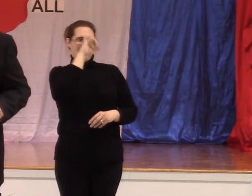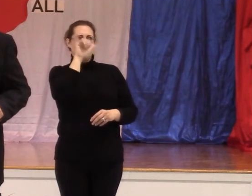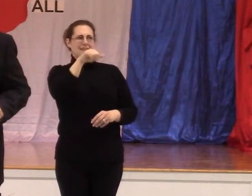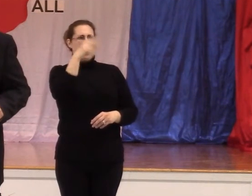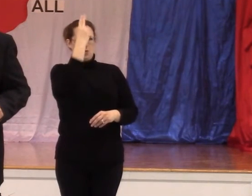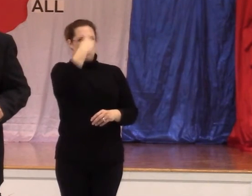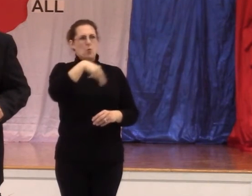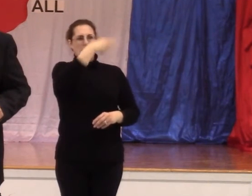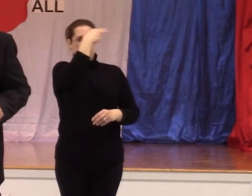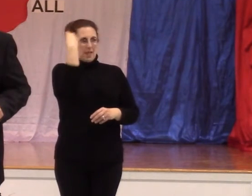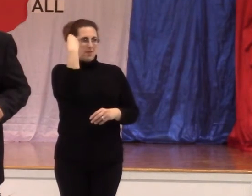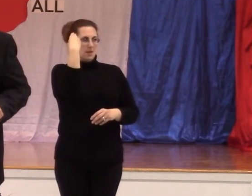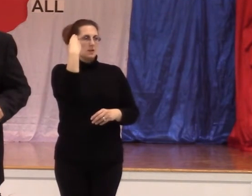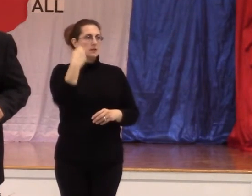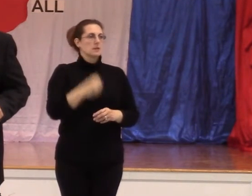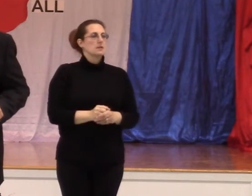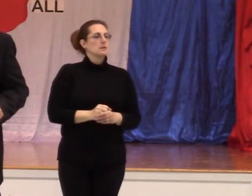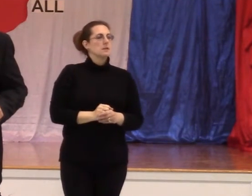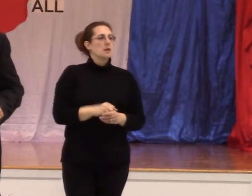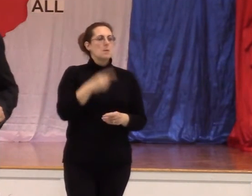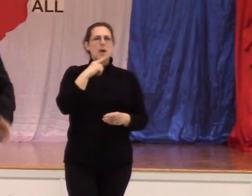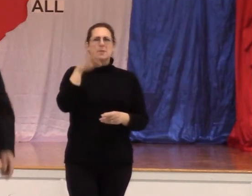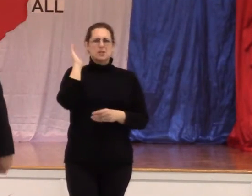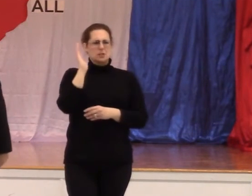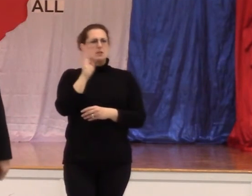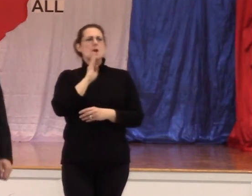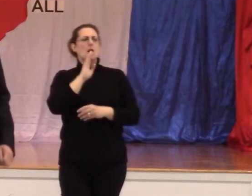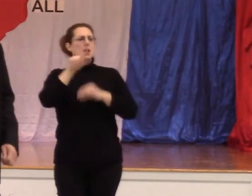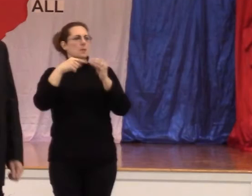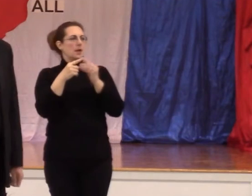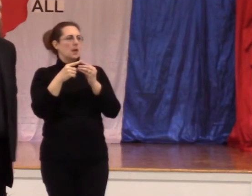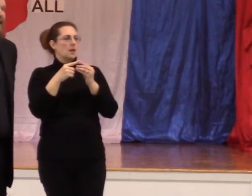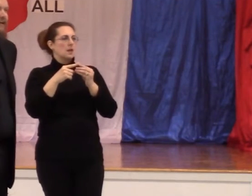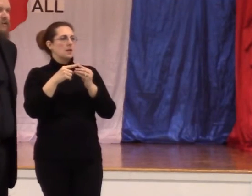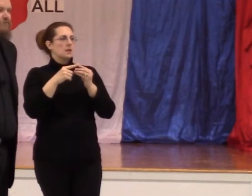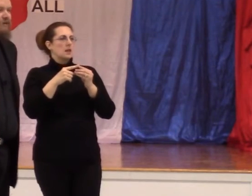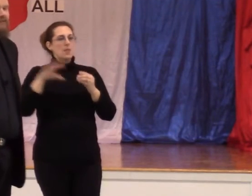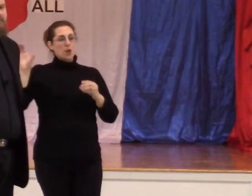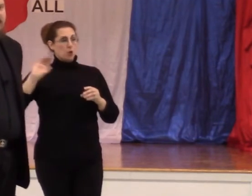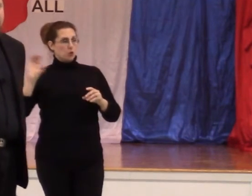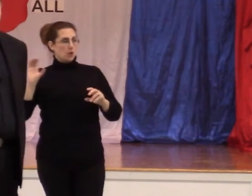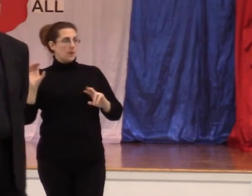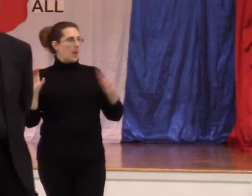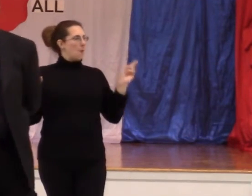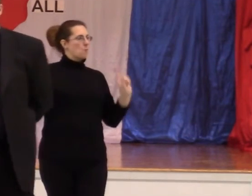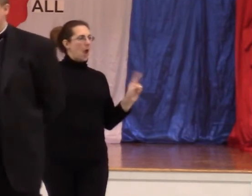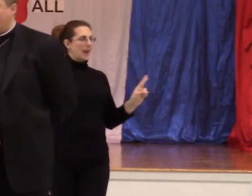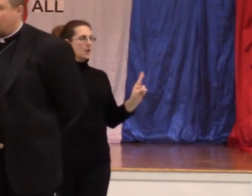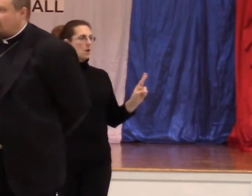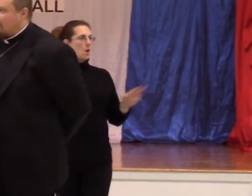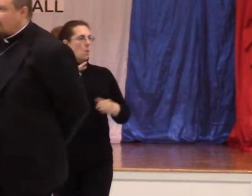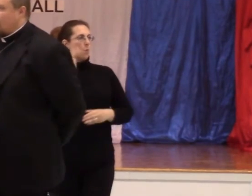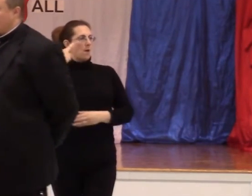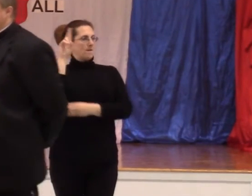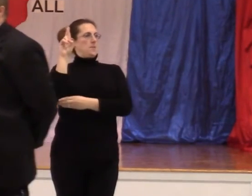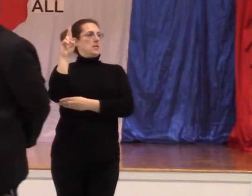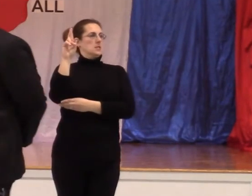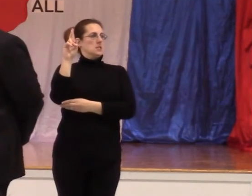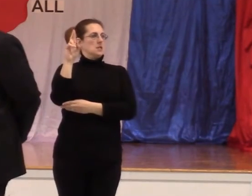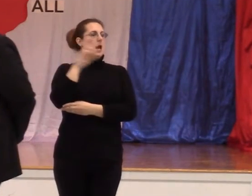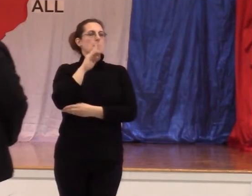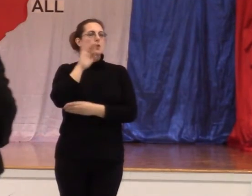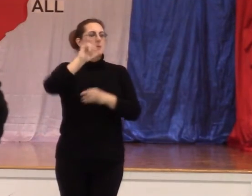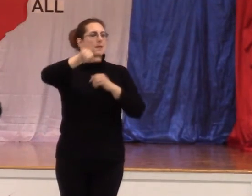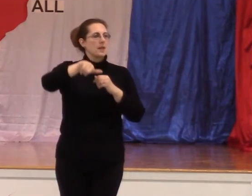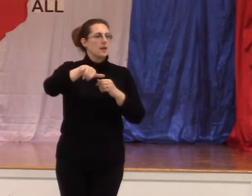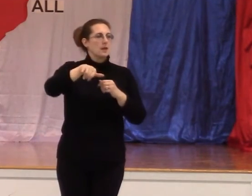Catholic. But what I'm going to speak about today is the conservative and radical reformations, and that kind of comes to play